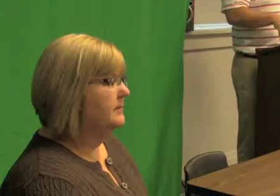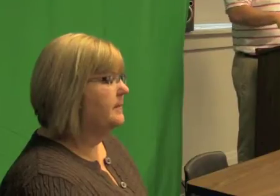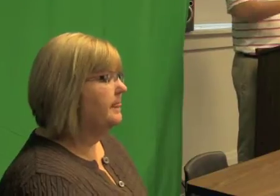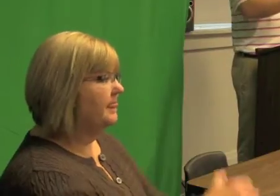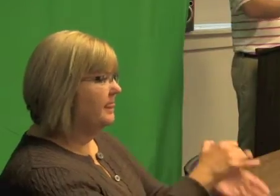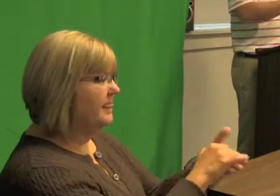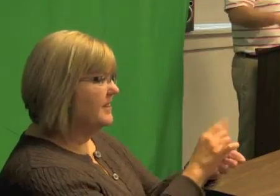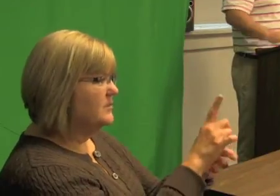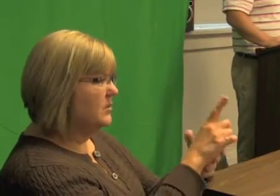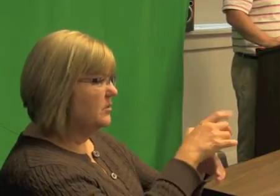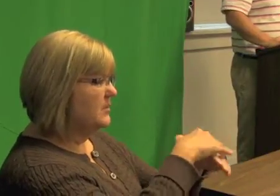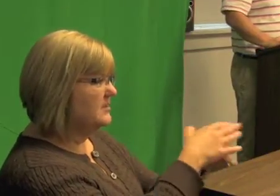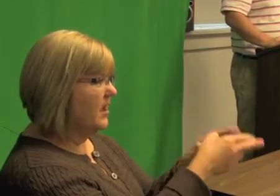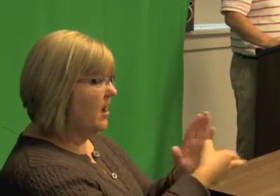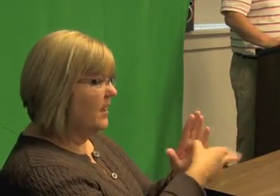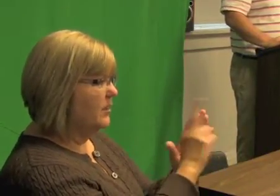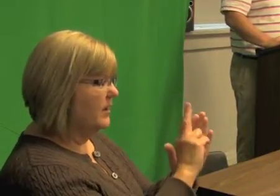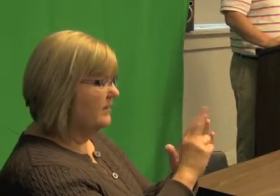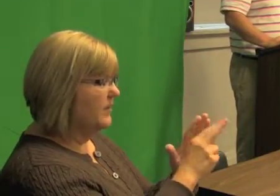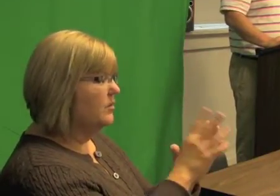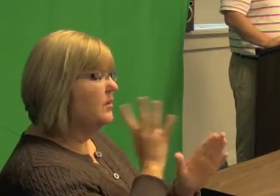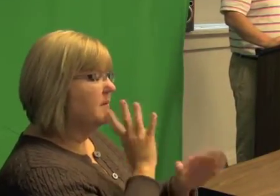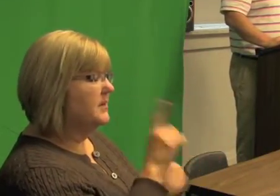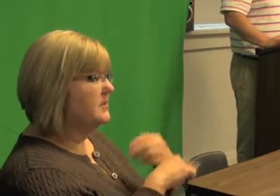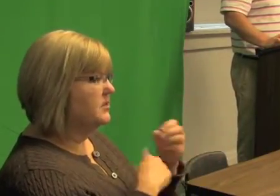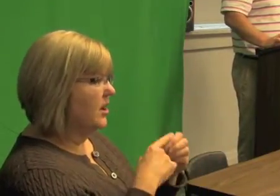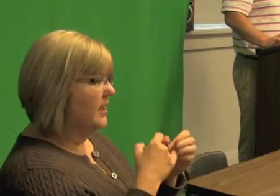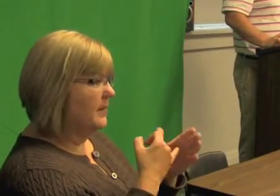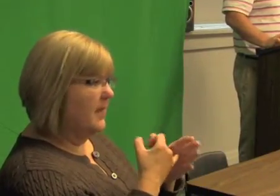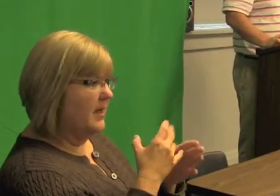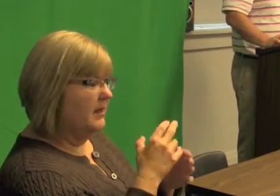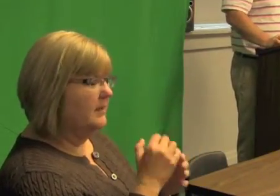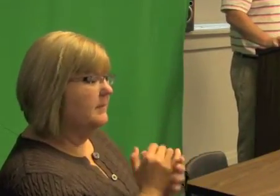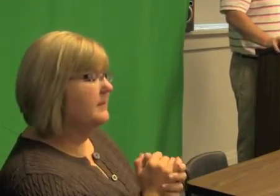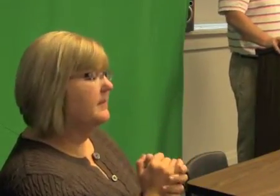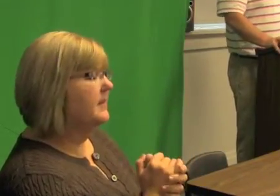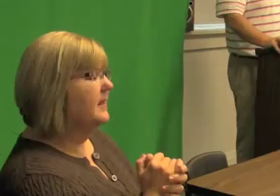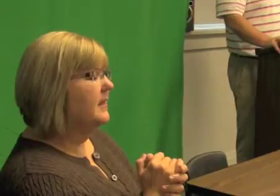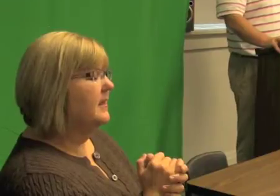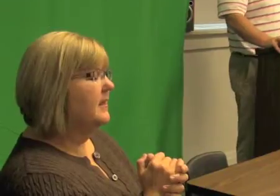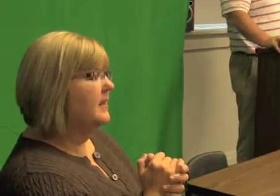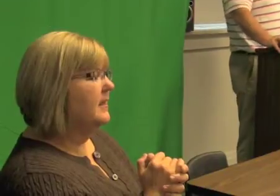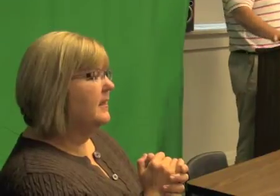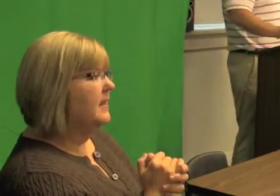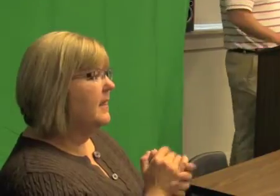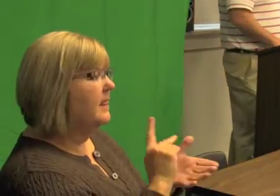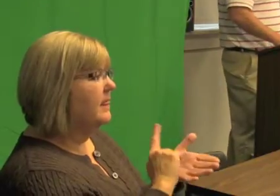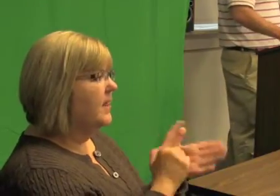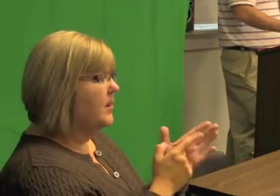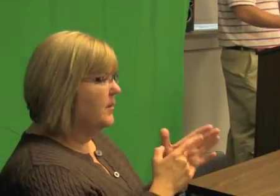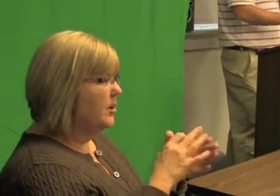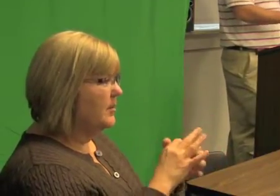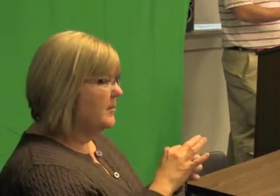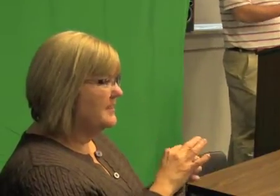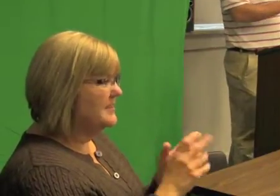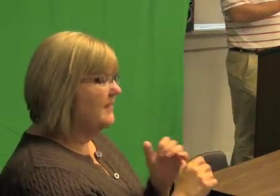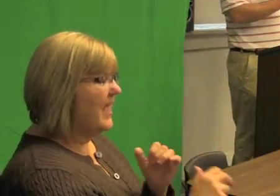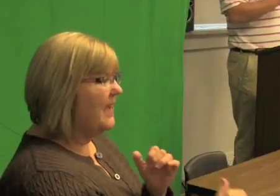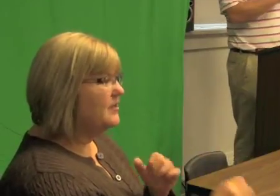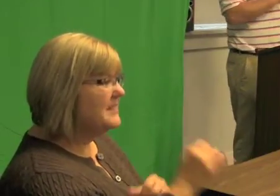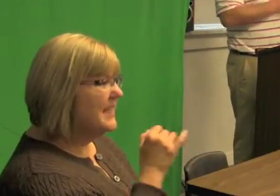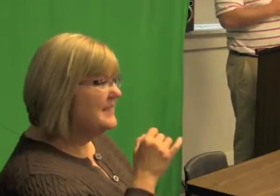This one was on the review, this next one, so I'm just going to talk about it. No need for input. The purpose of advertising, we